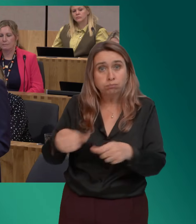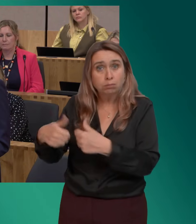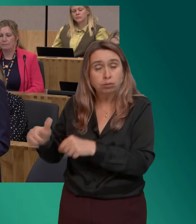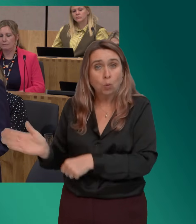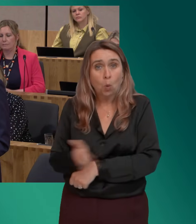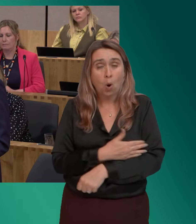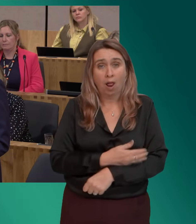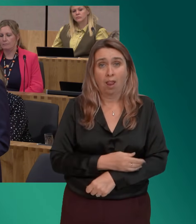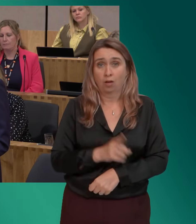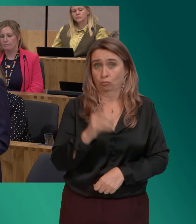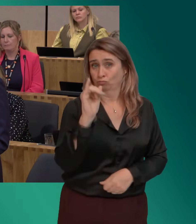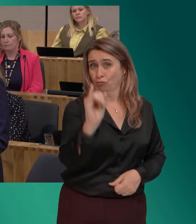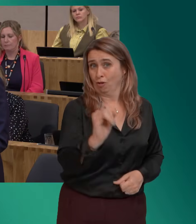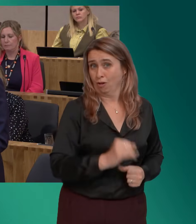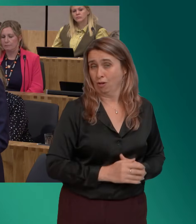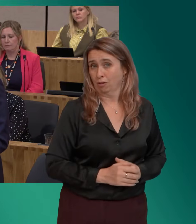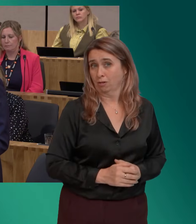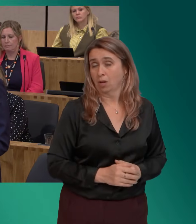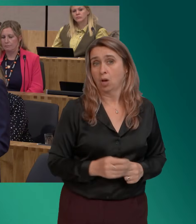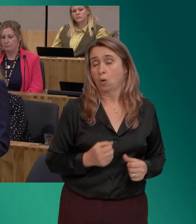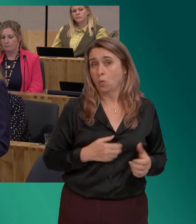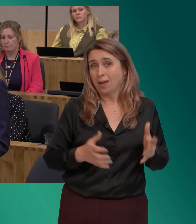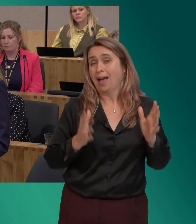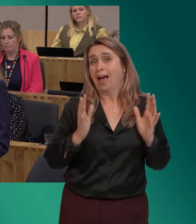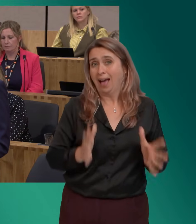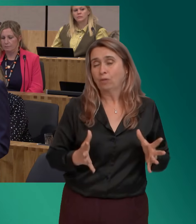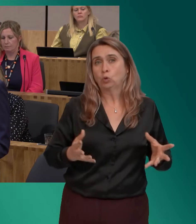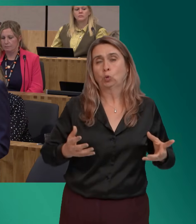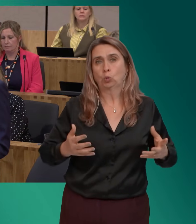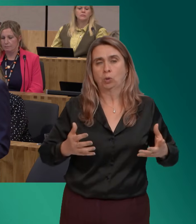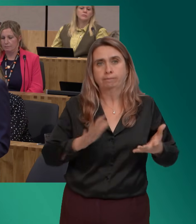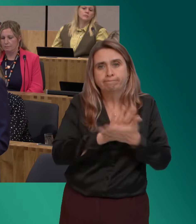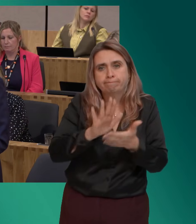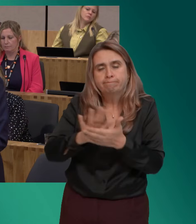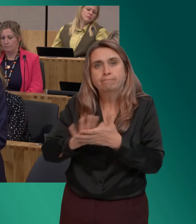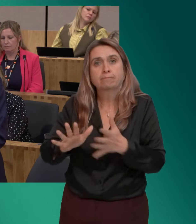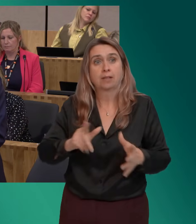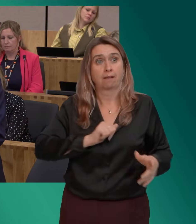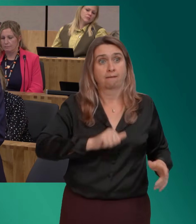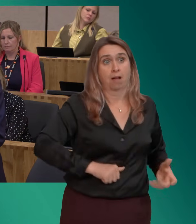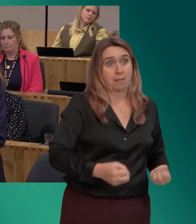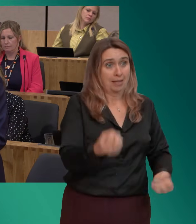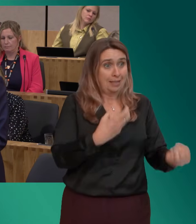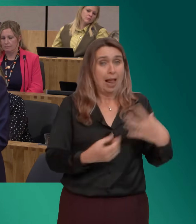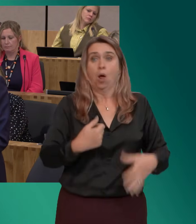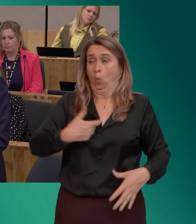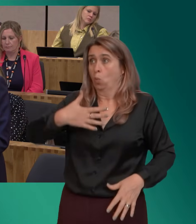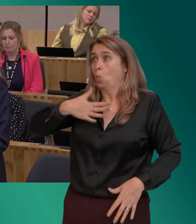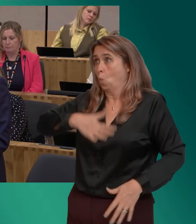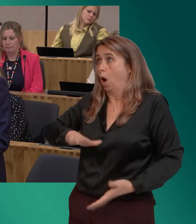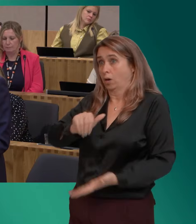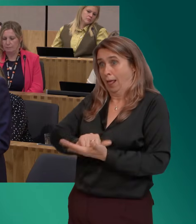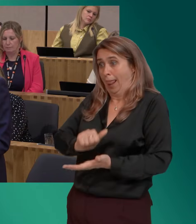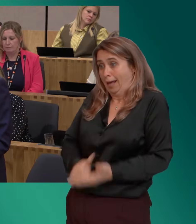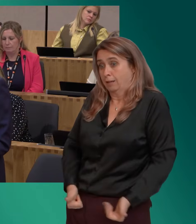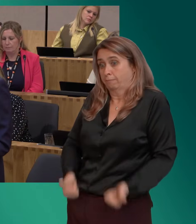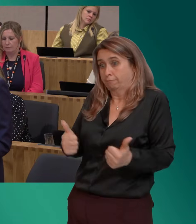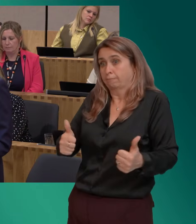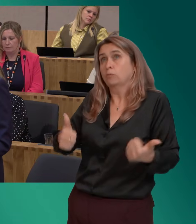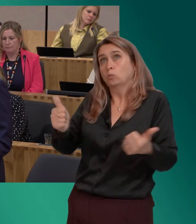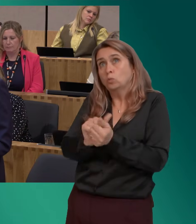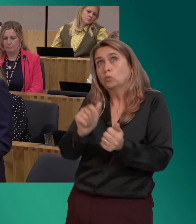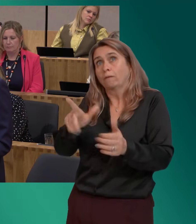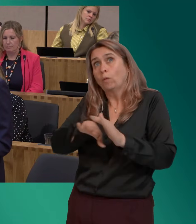he's fighting a losing battle there. We have to make it possible, and the agriculture industry is telling me that they want that to be the case.